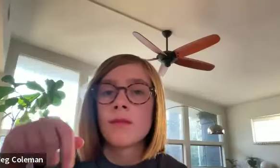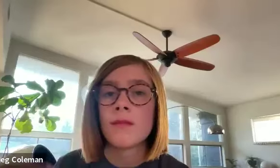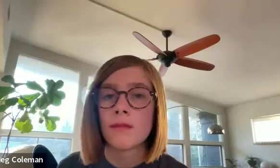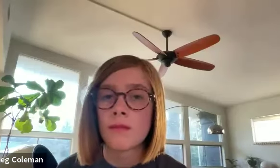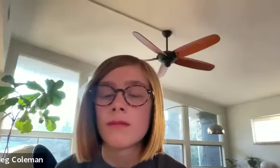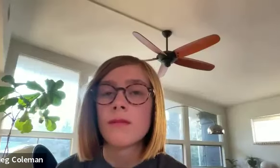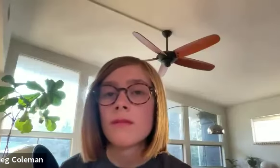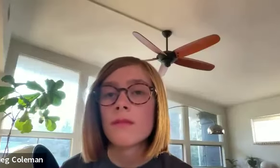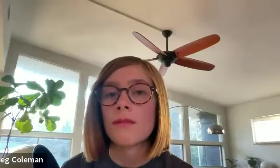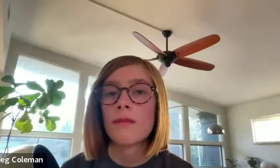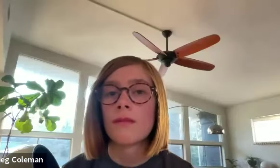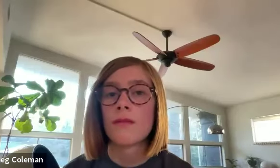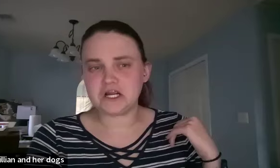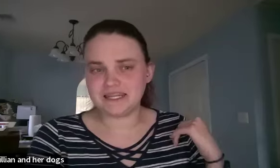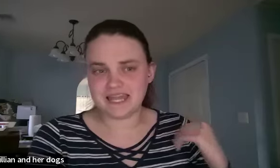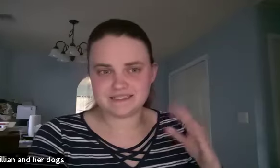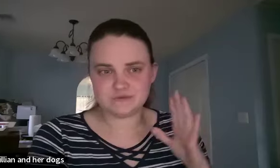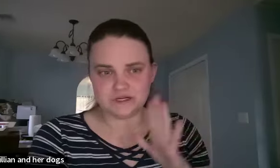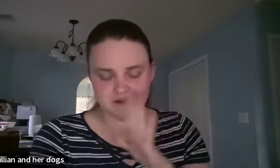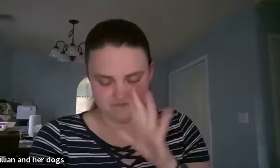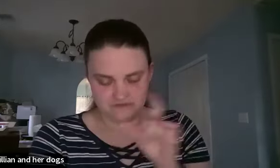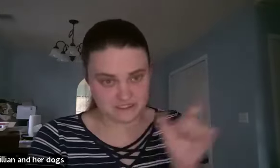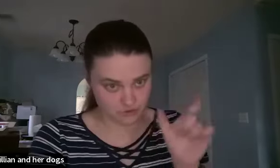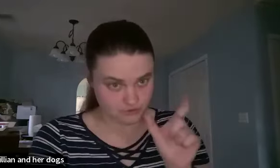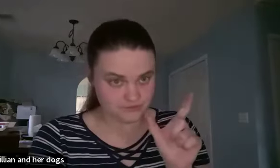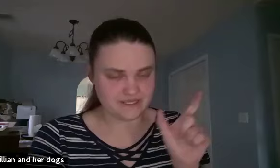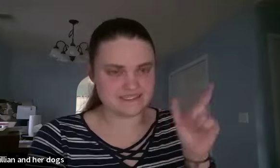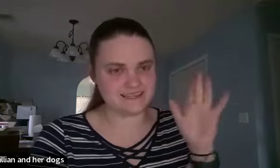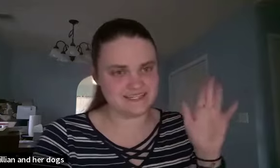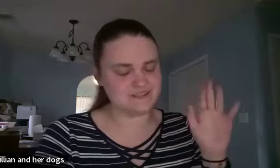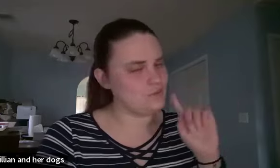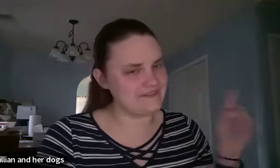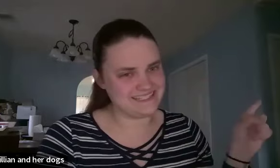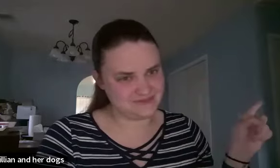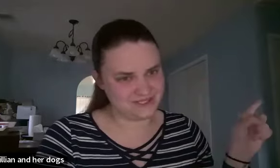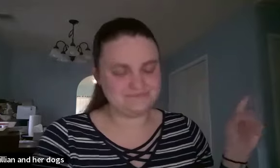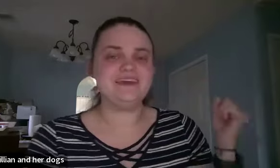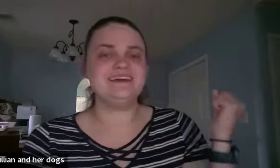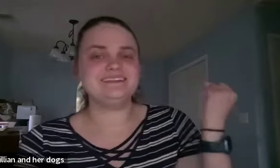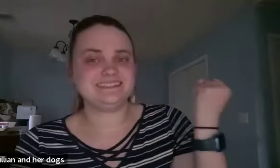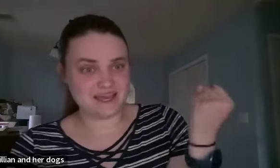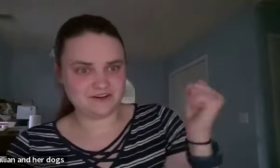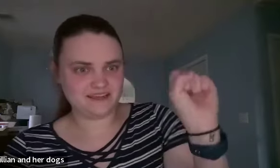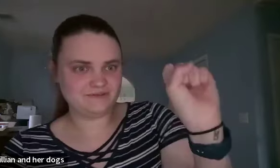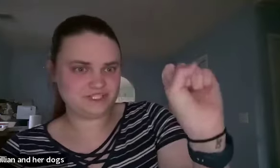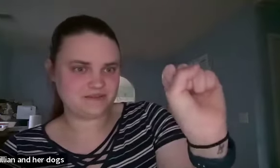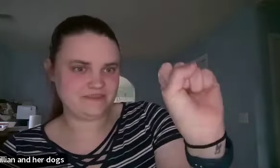date. And then our last one of this little group, because Sunday's the one that's different. Saturday, which is going to be